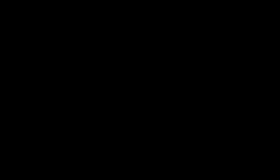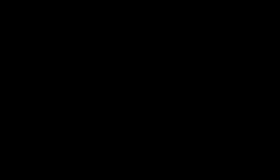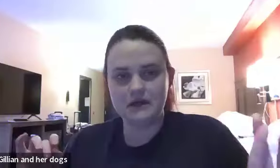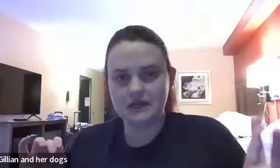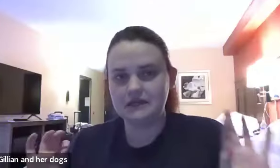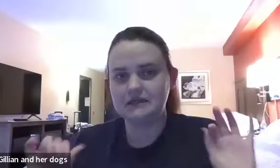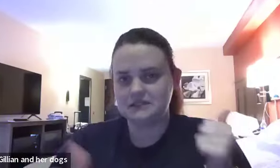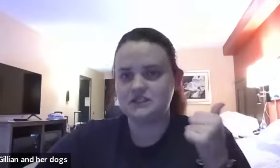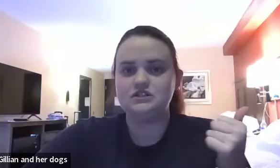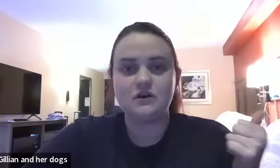go ahead